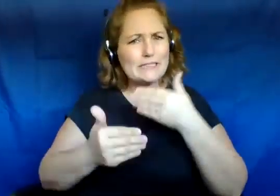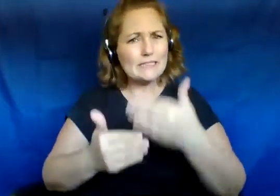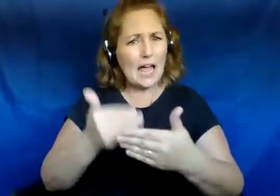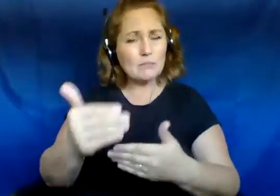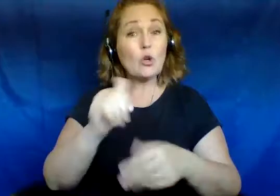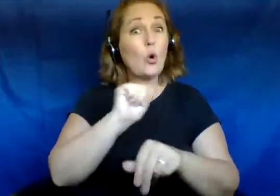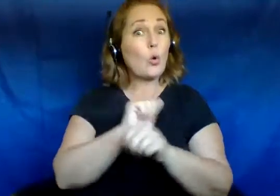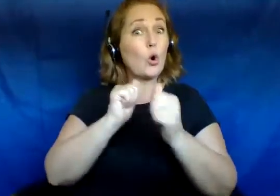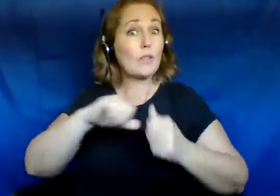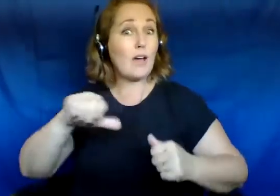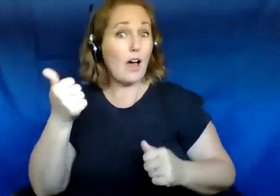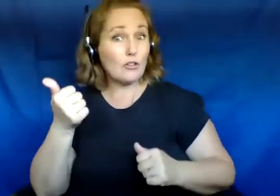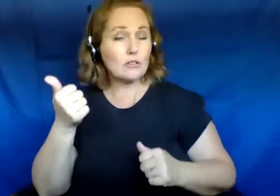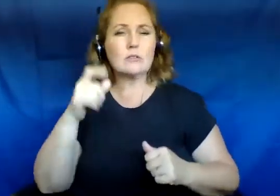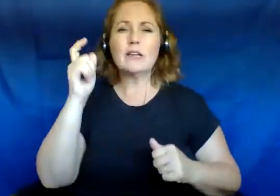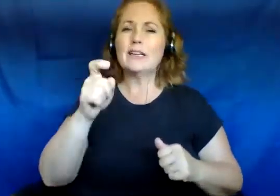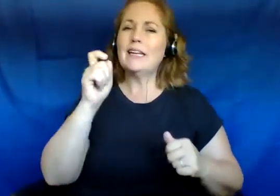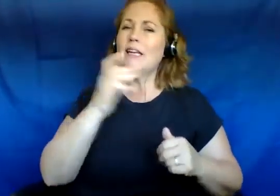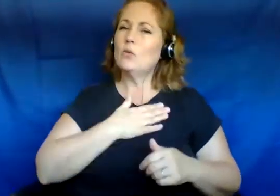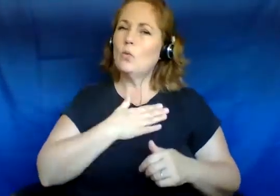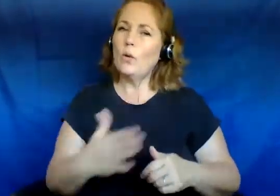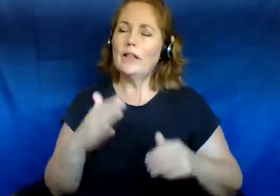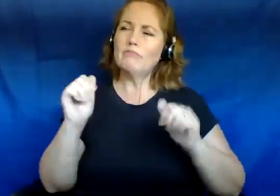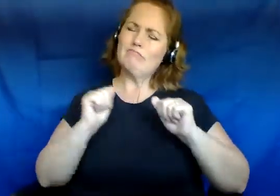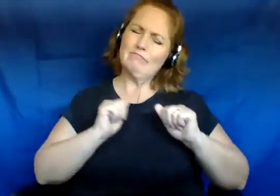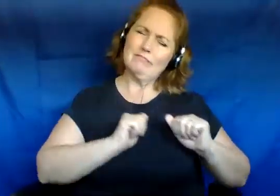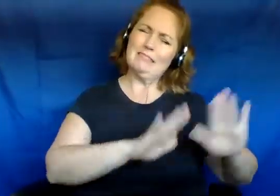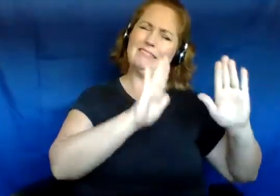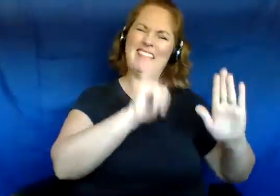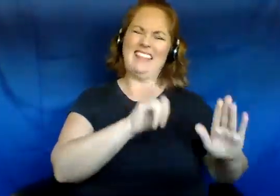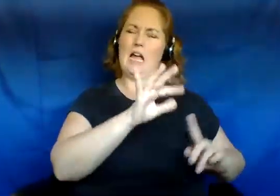others. We need a willingness to surrender this unique pain.